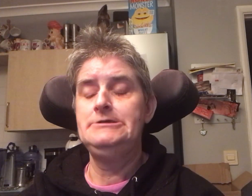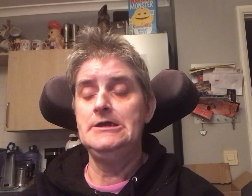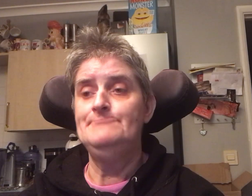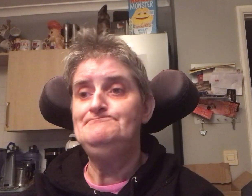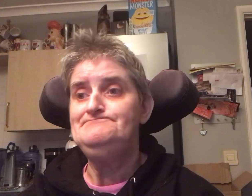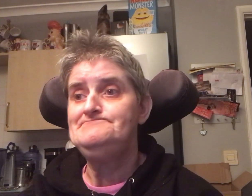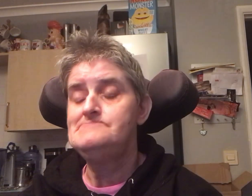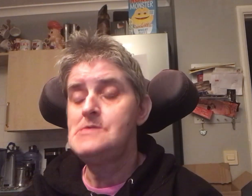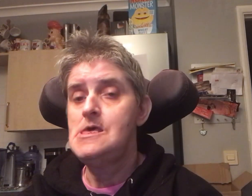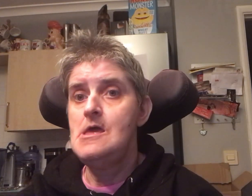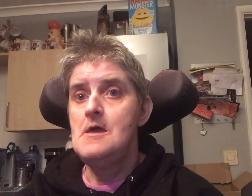institution,